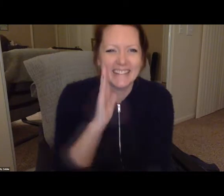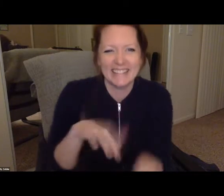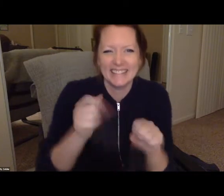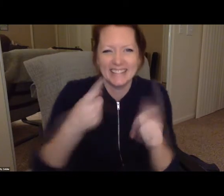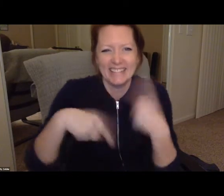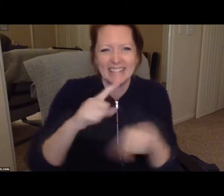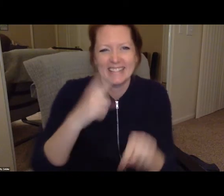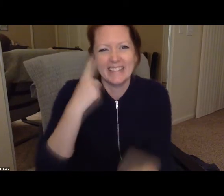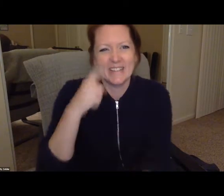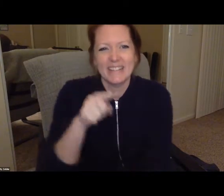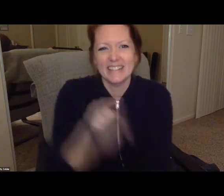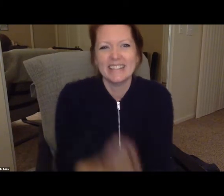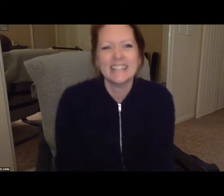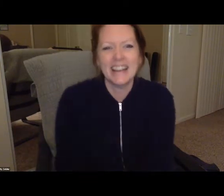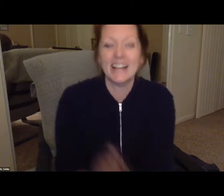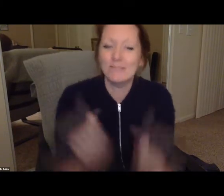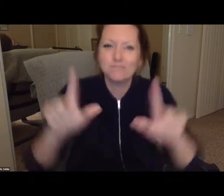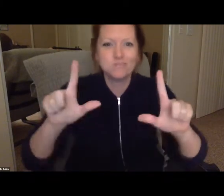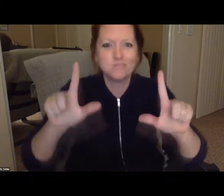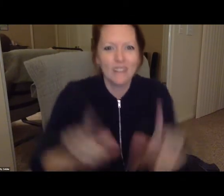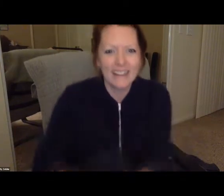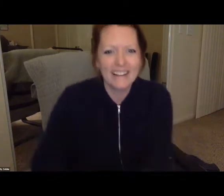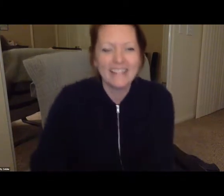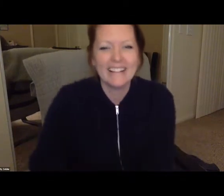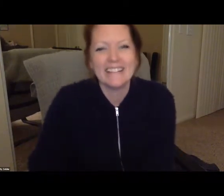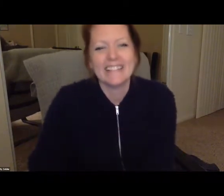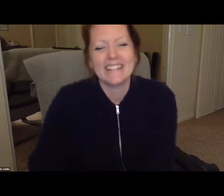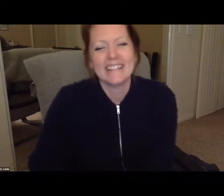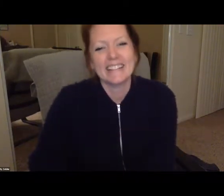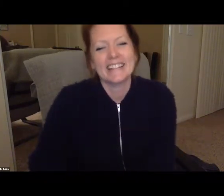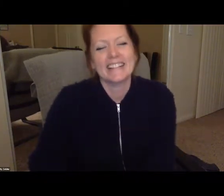It's easier. You're pinned big.